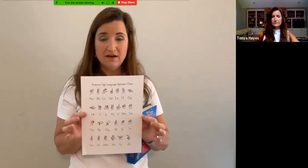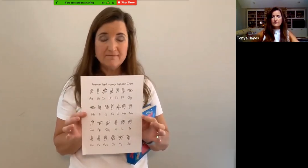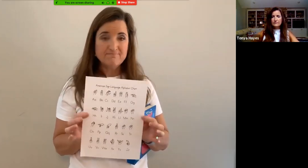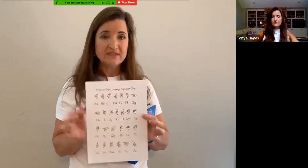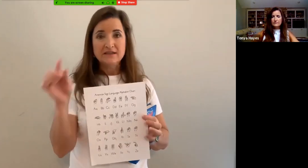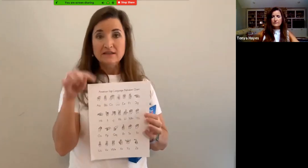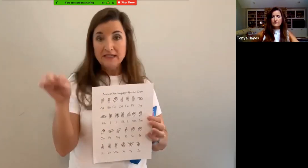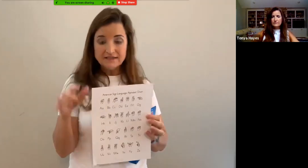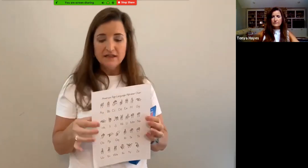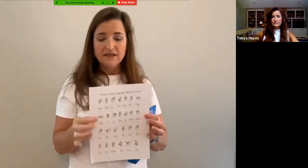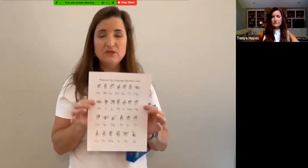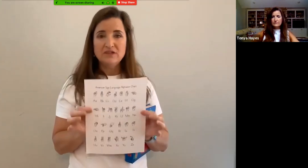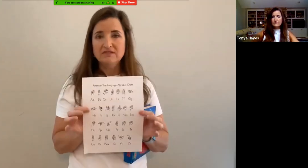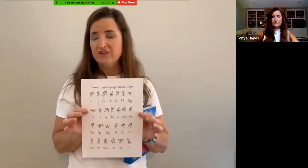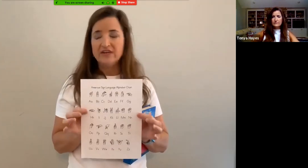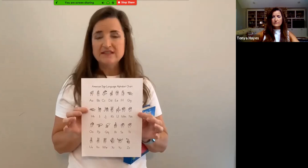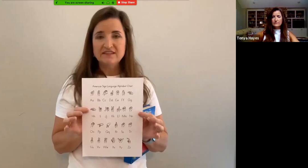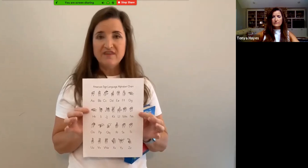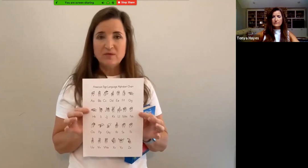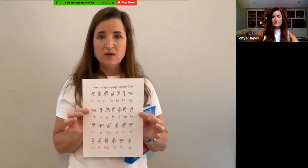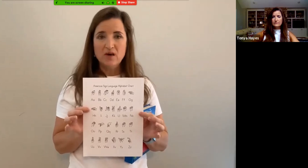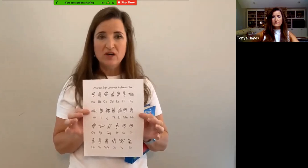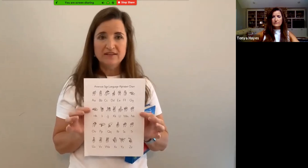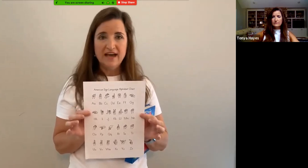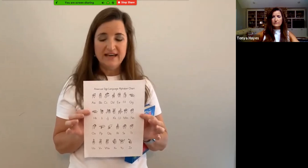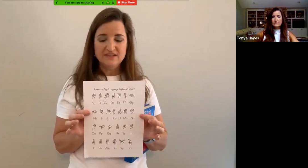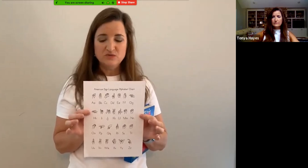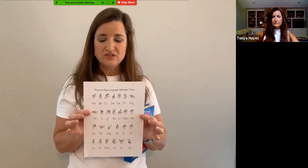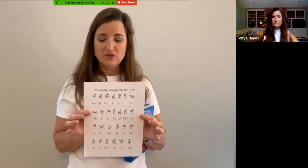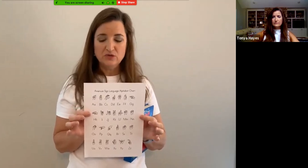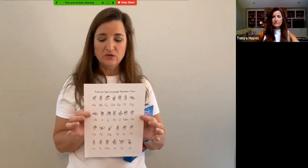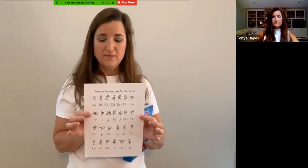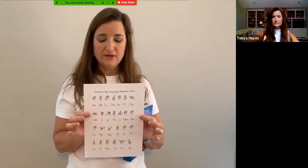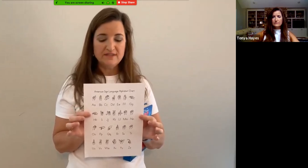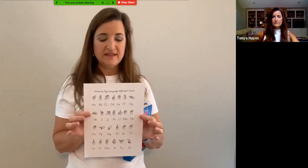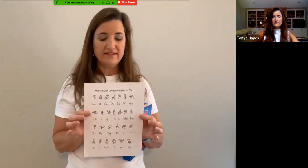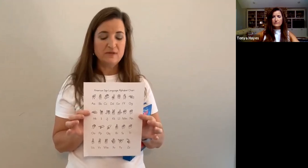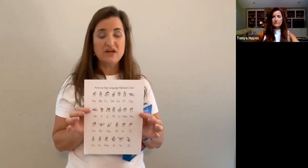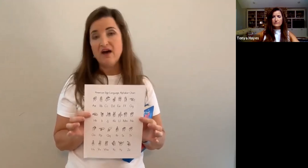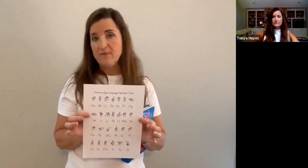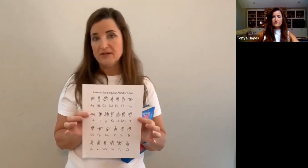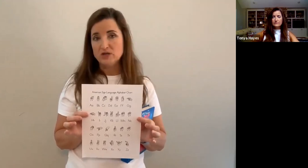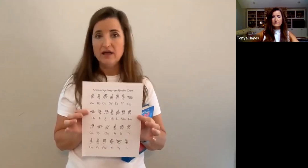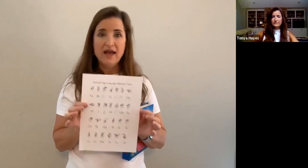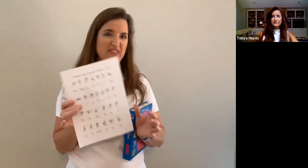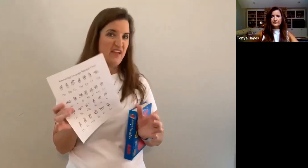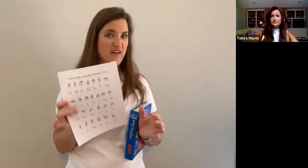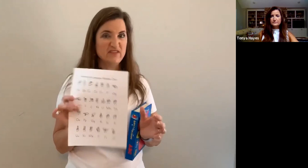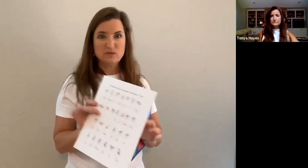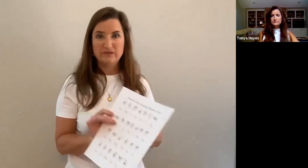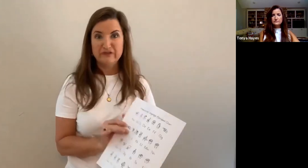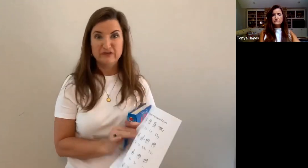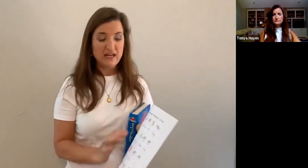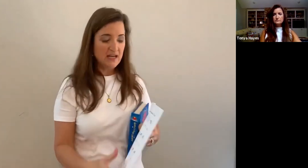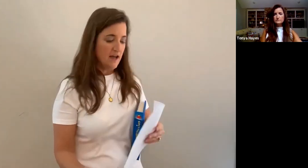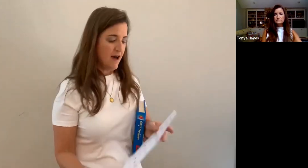this kit, you can very easily find one online. So just Google American Sign Language alphabet chart. I think I found